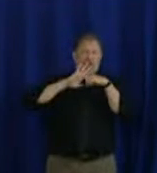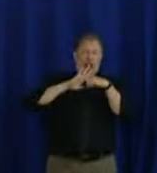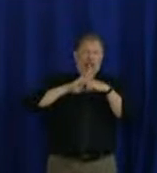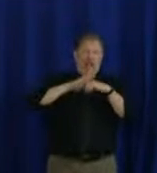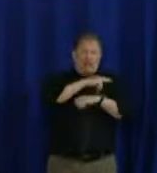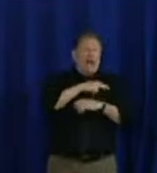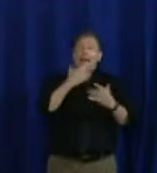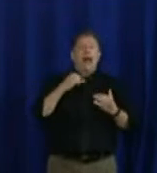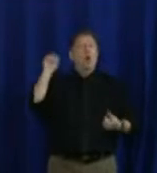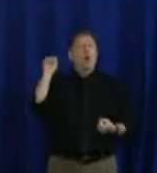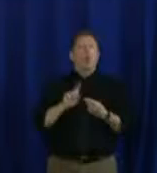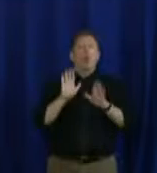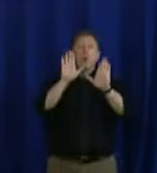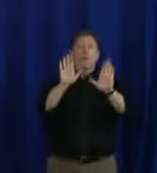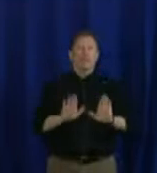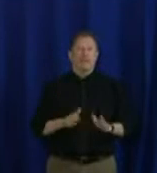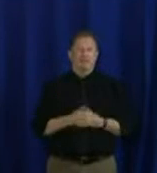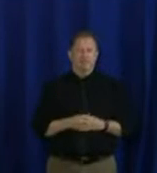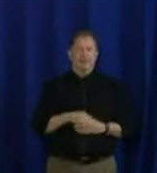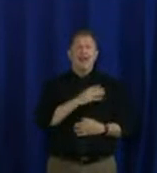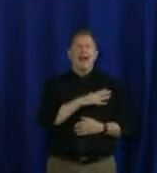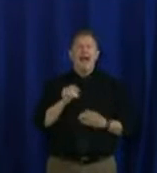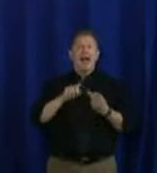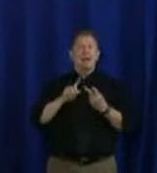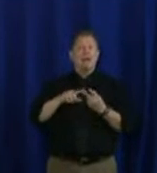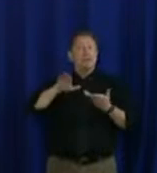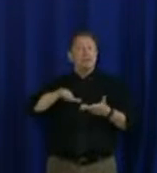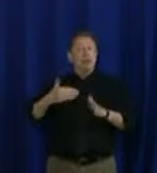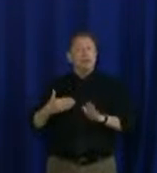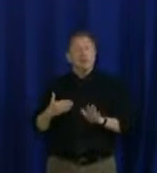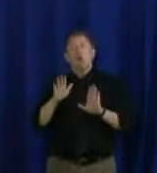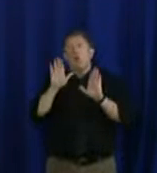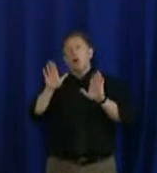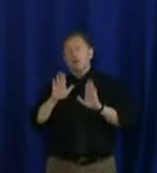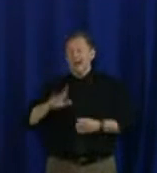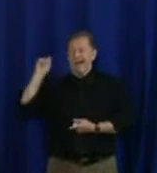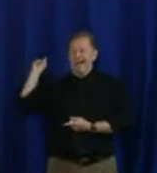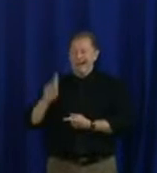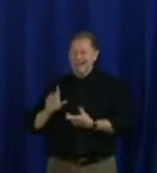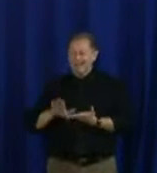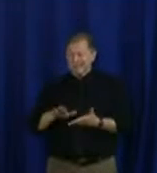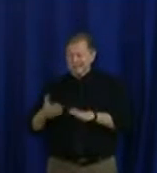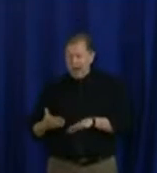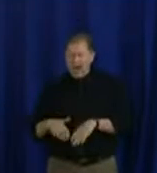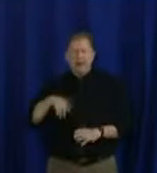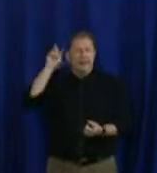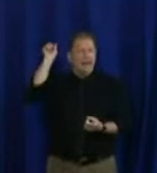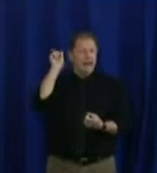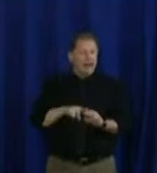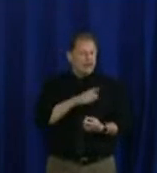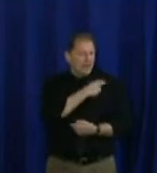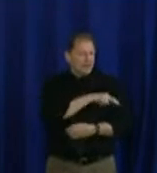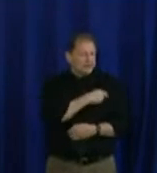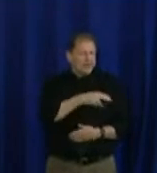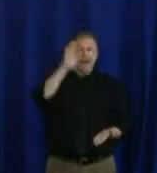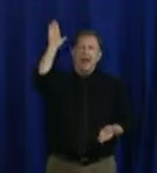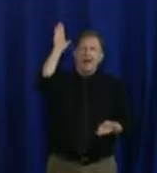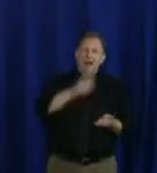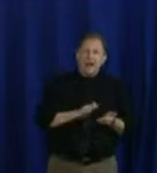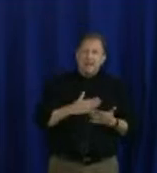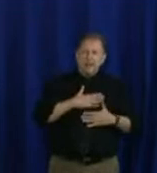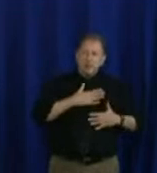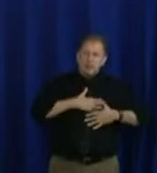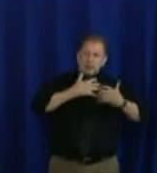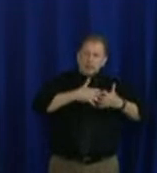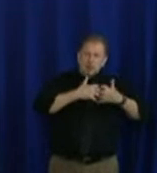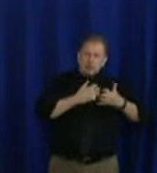continue to decline. We have fewer people, by and large, hospitalized, fewer people in the ICU, fewer people on ventilators in